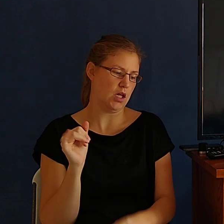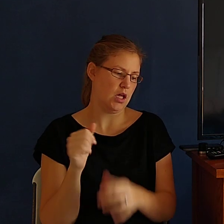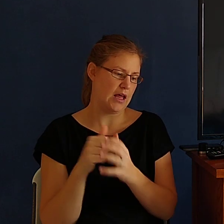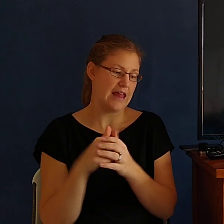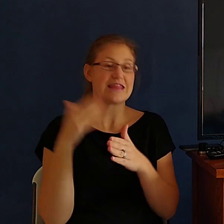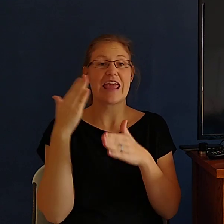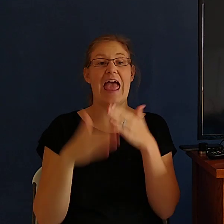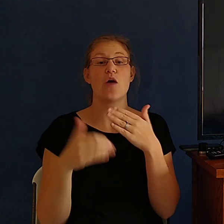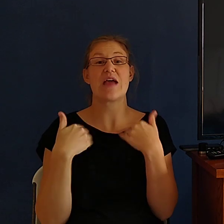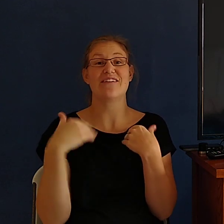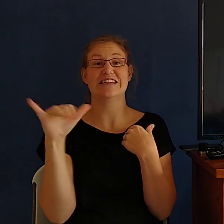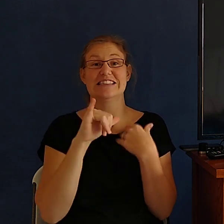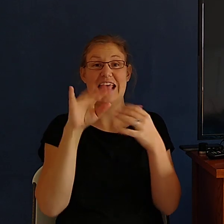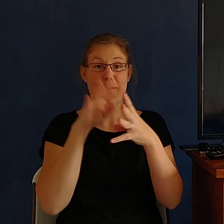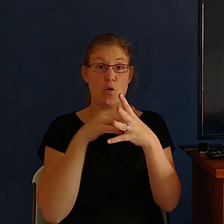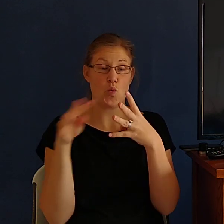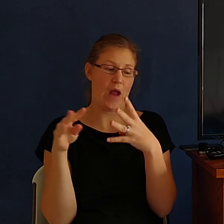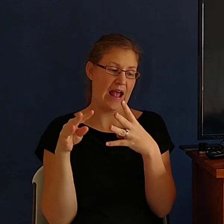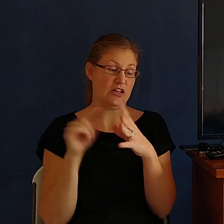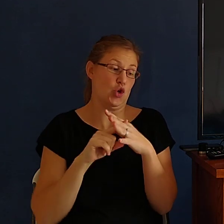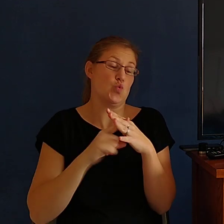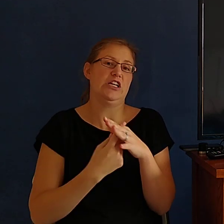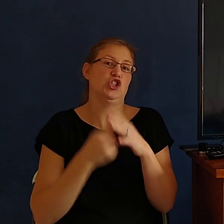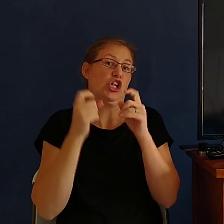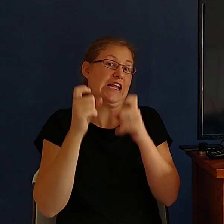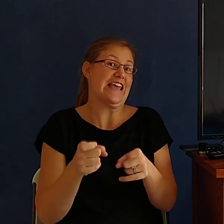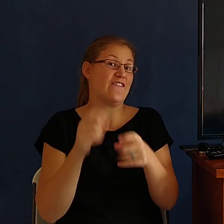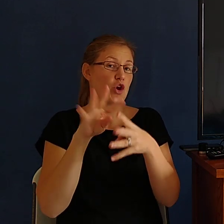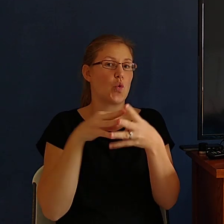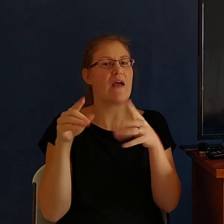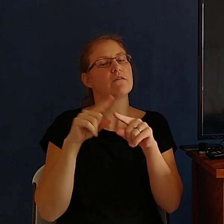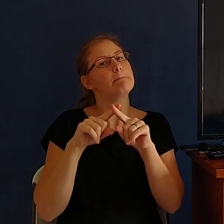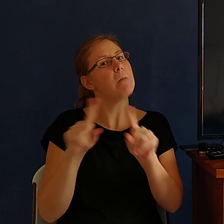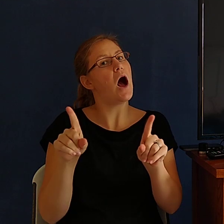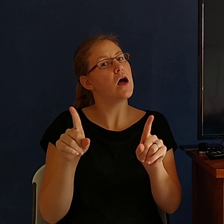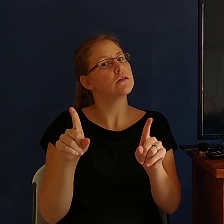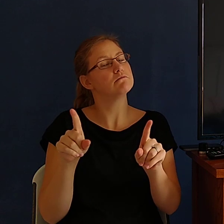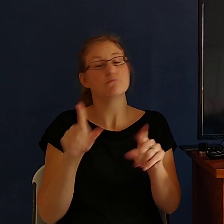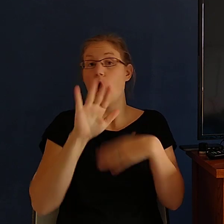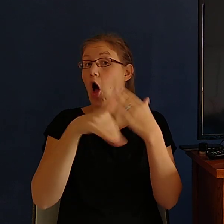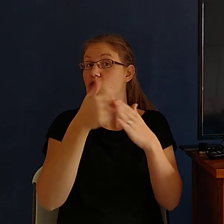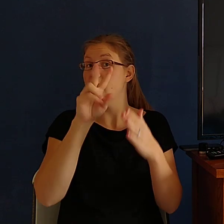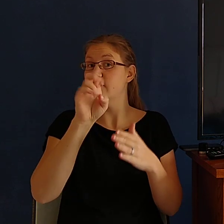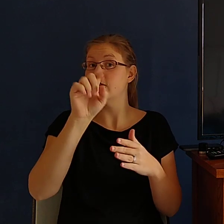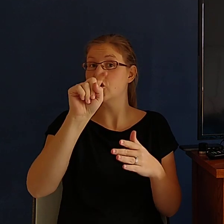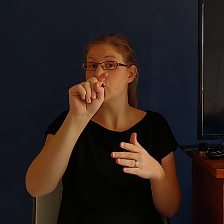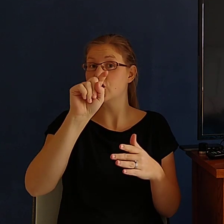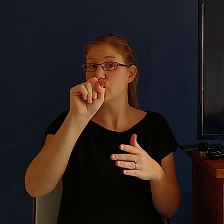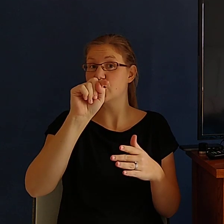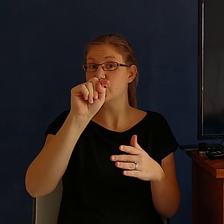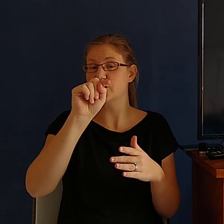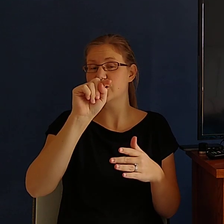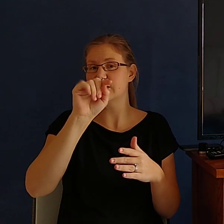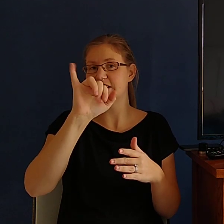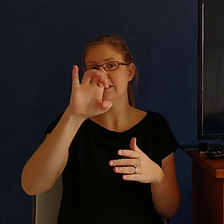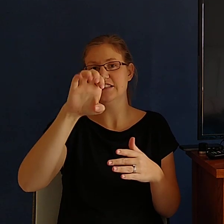the same graph as the original given graph, and all the vertices, but with no all the edges.